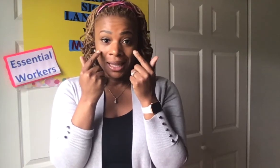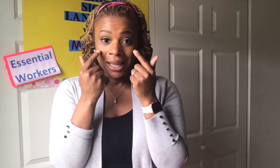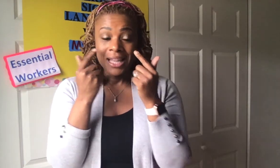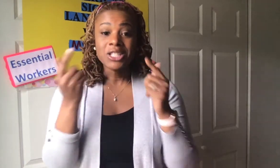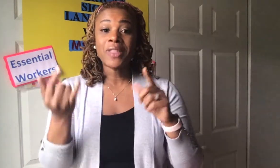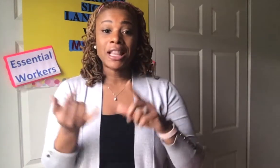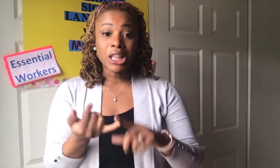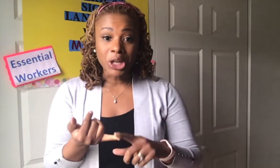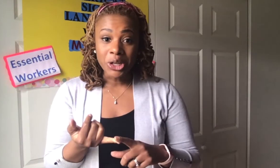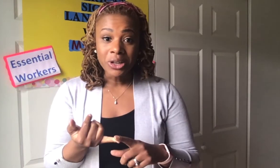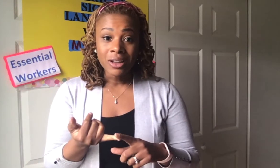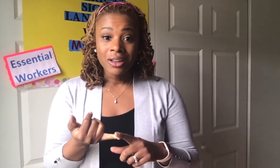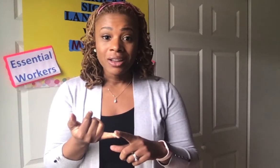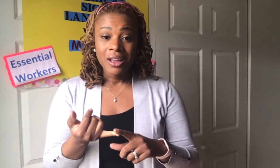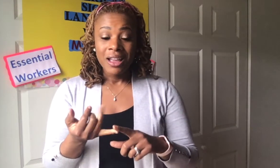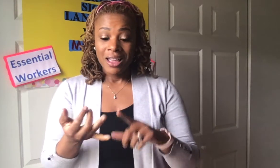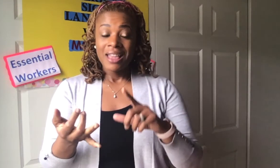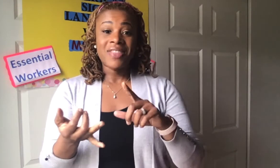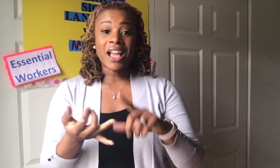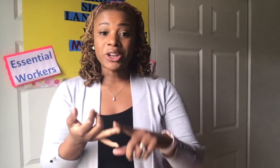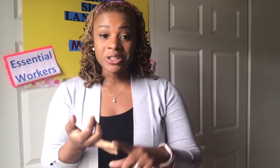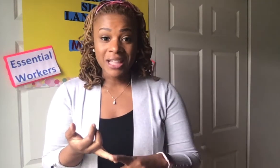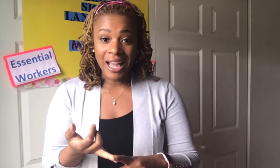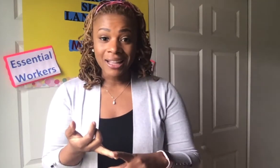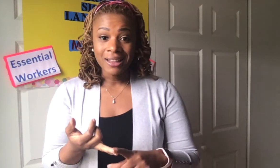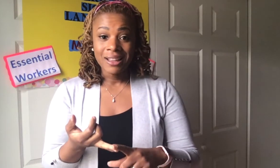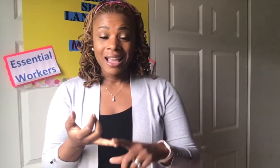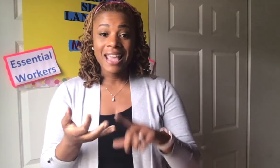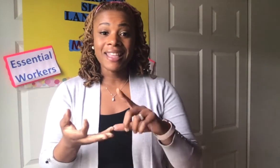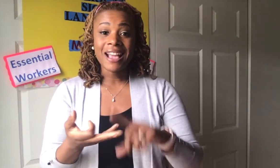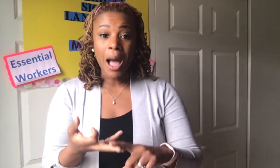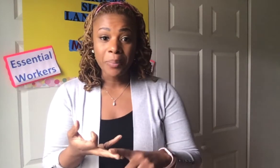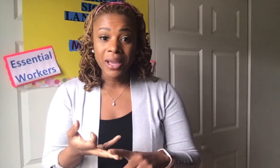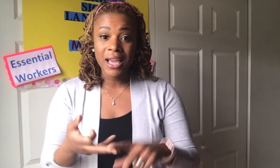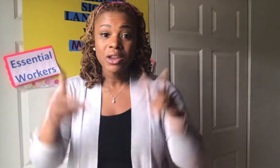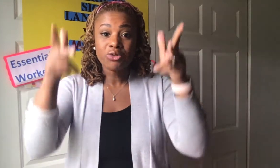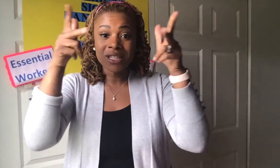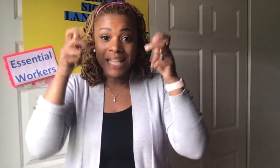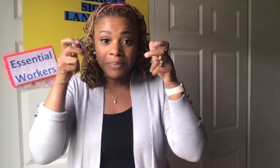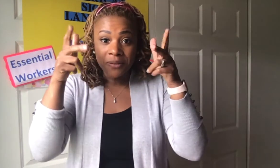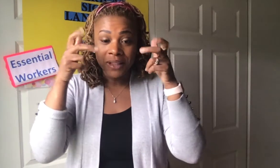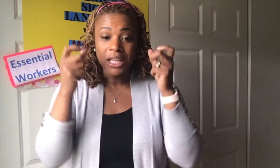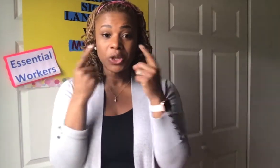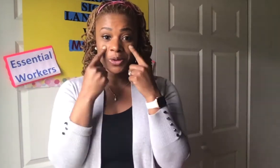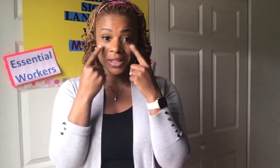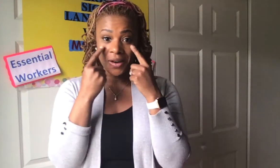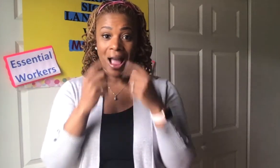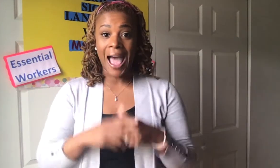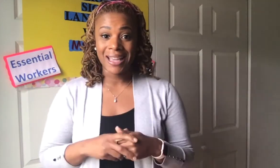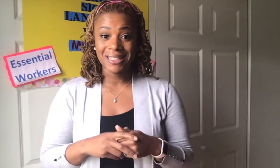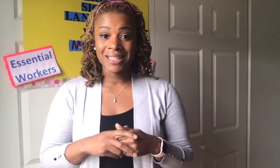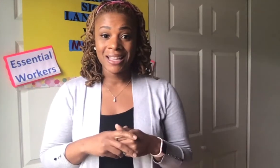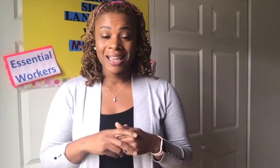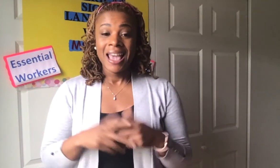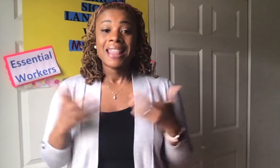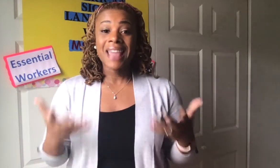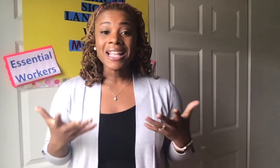So they learn, they understand, and they comprehend receptively using their eyes. That's